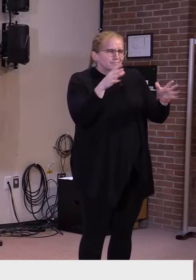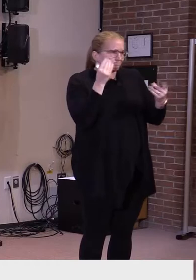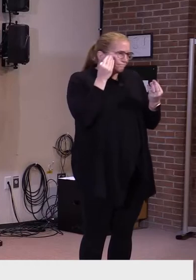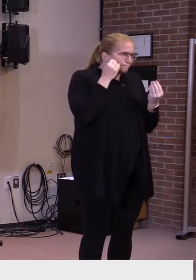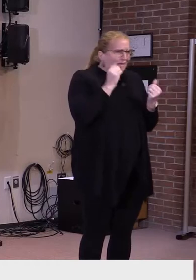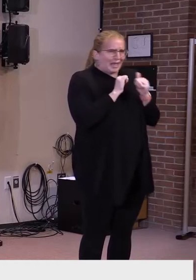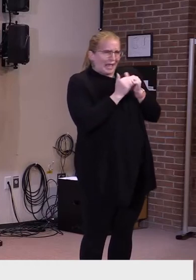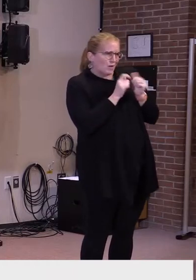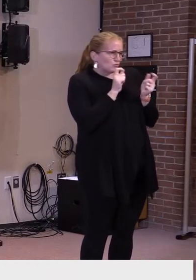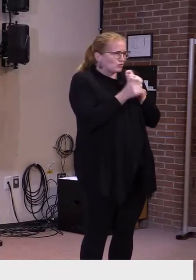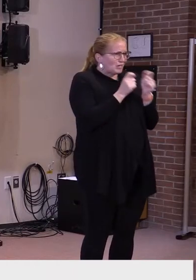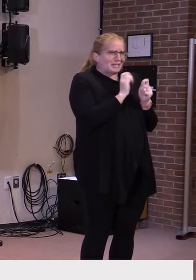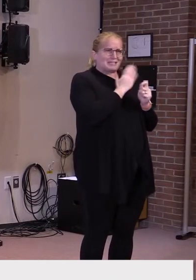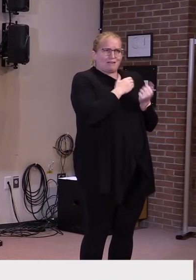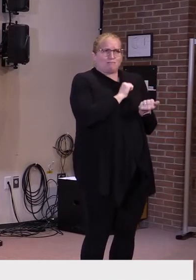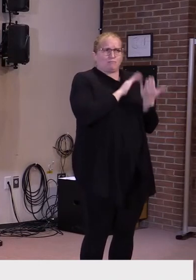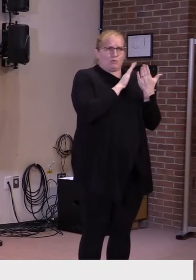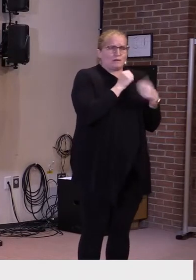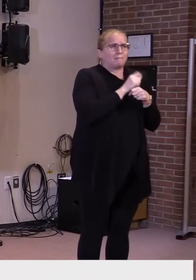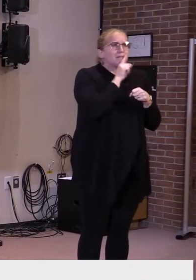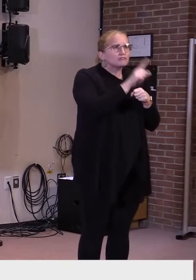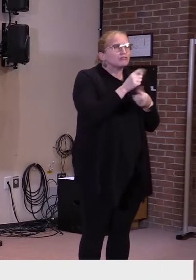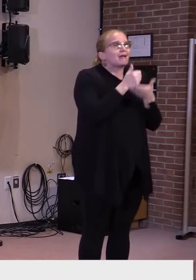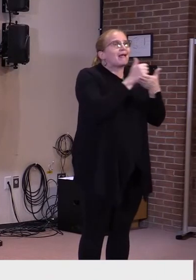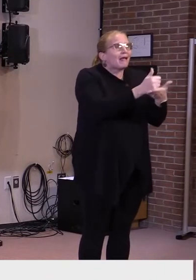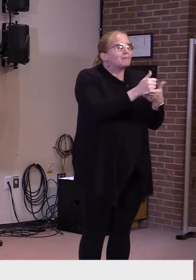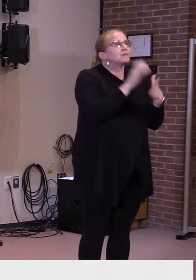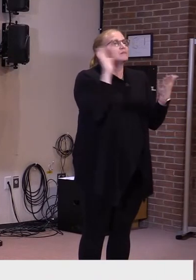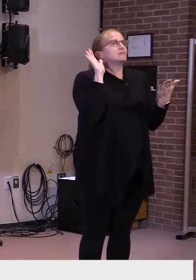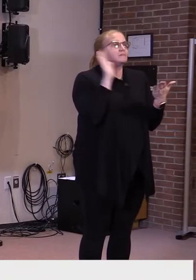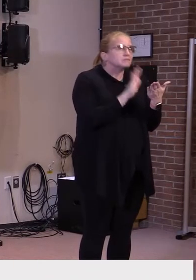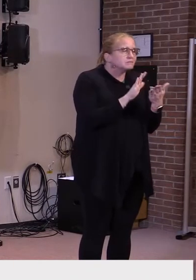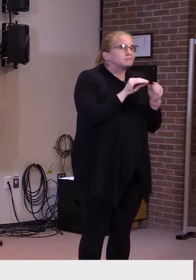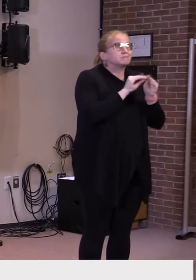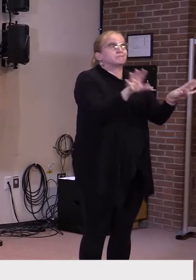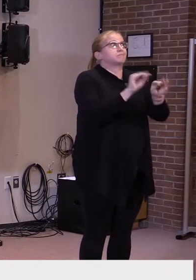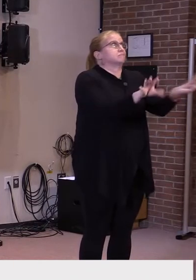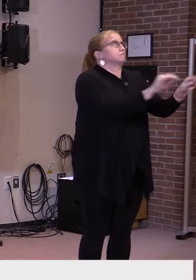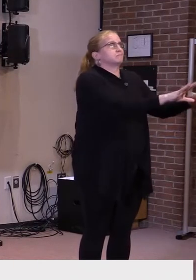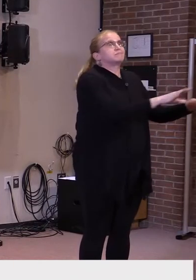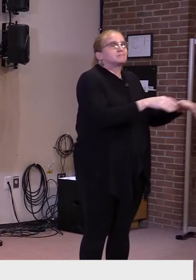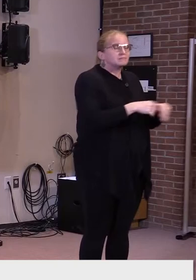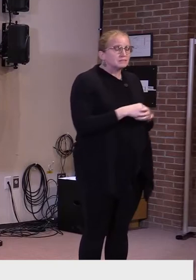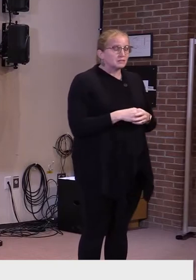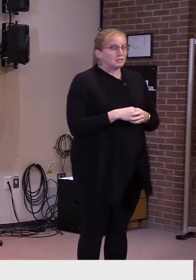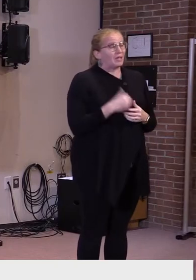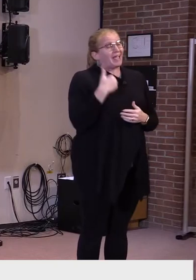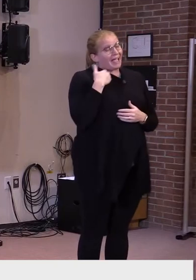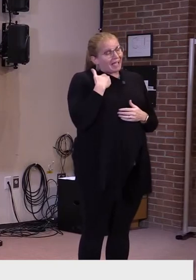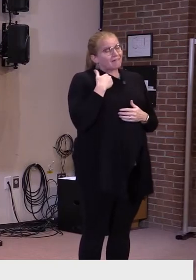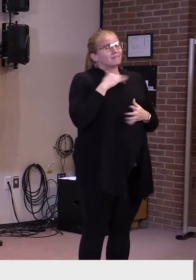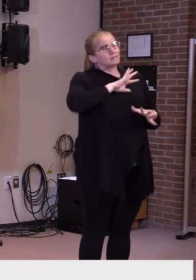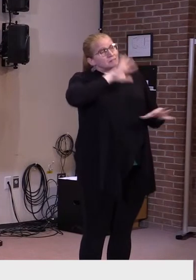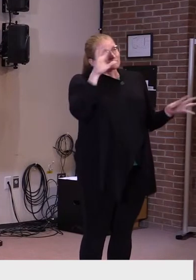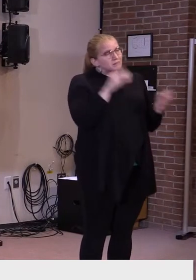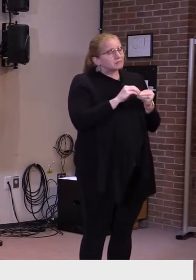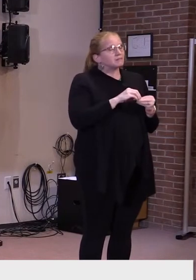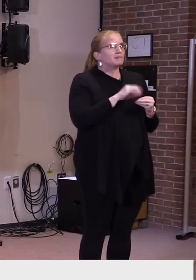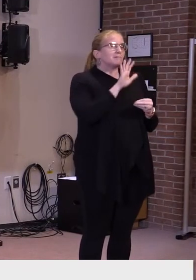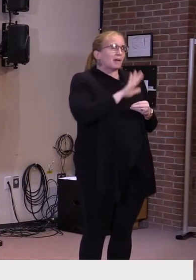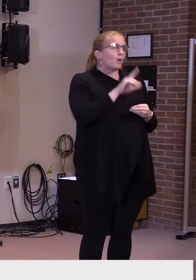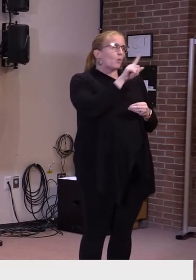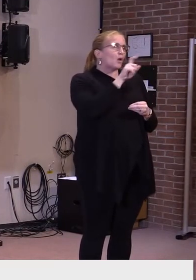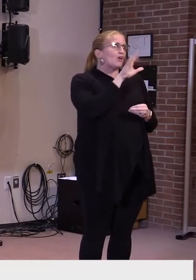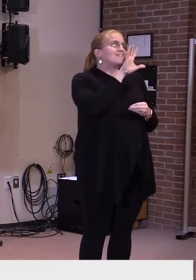might make changes to slow the spread of the virus. We have the equivalent of approximately 150 full-time